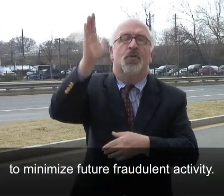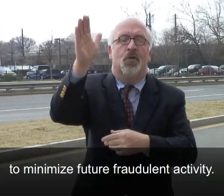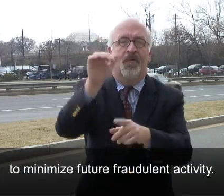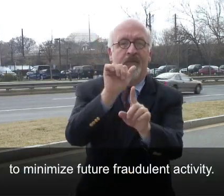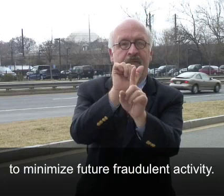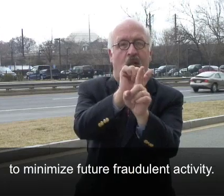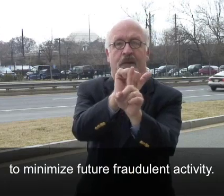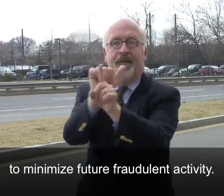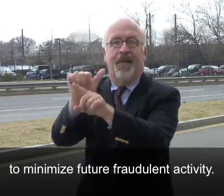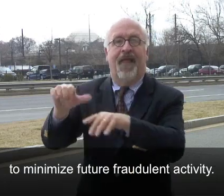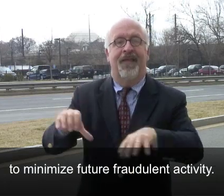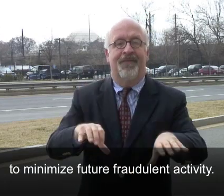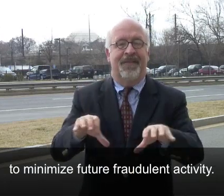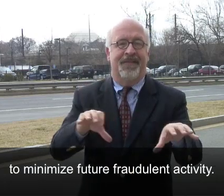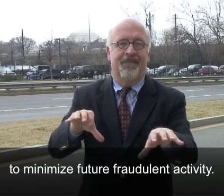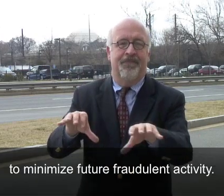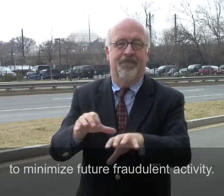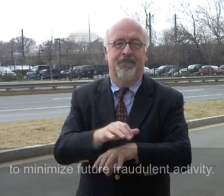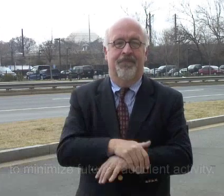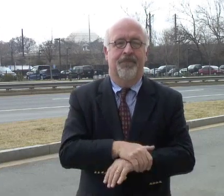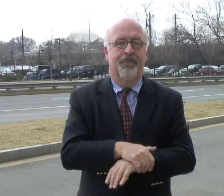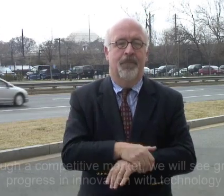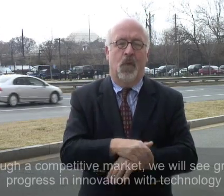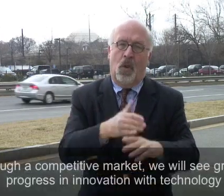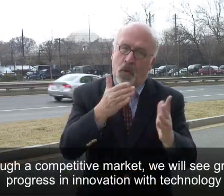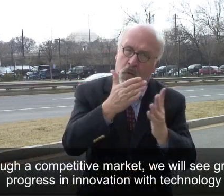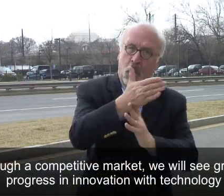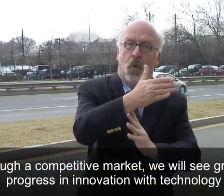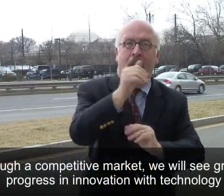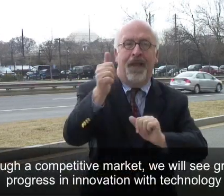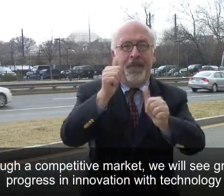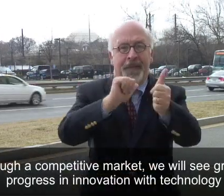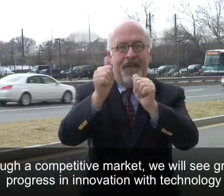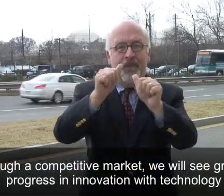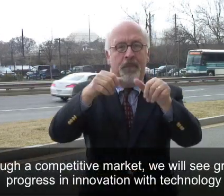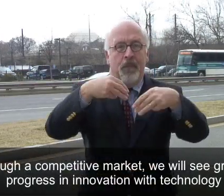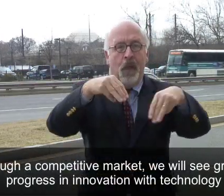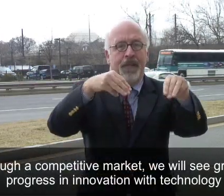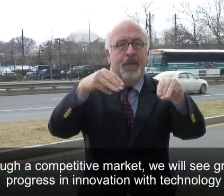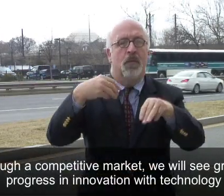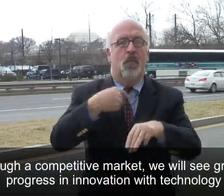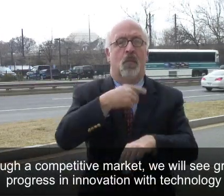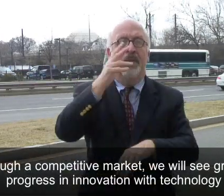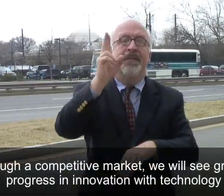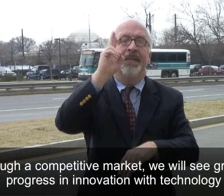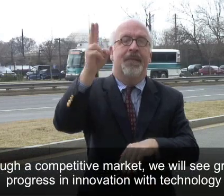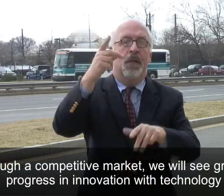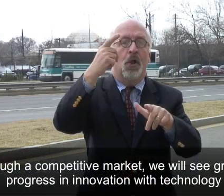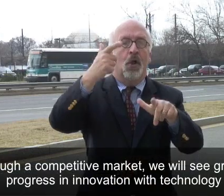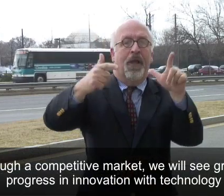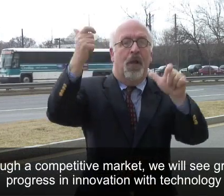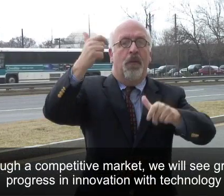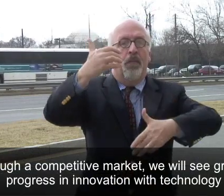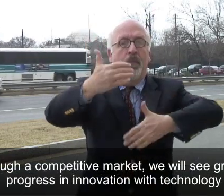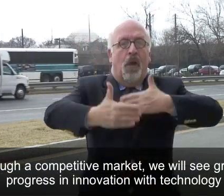minimize future fraudulent activity. Through a competitive market, we will see greater progress